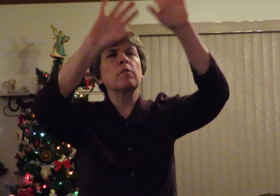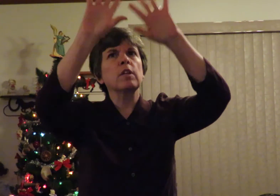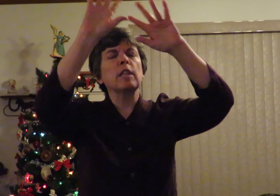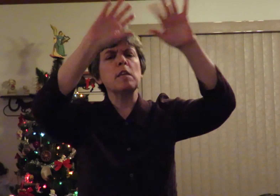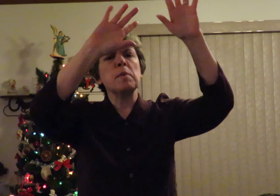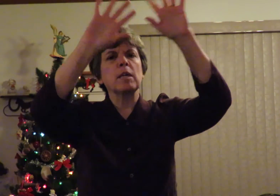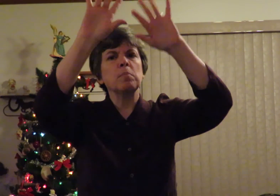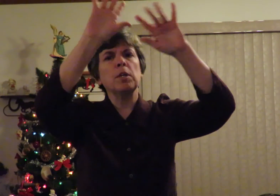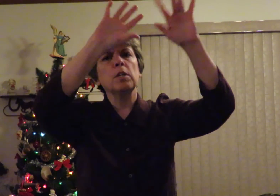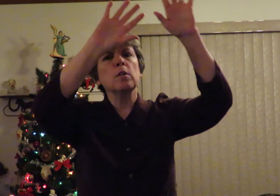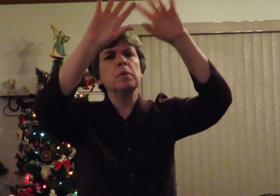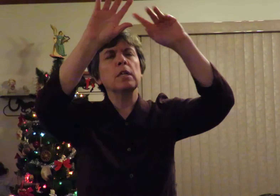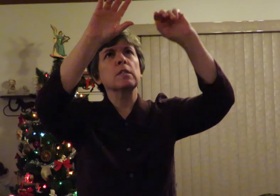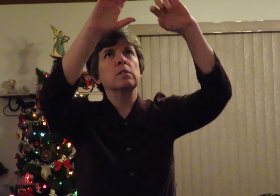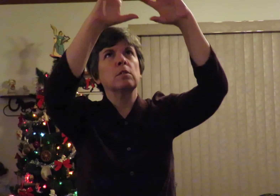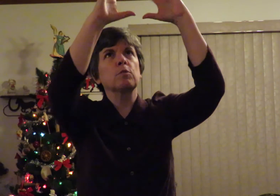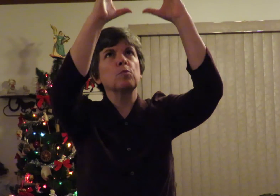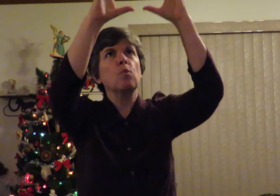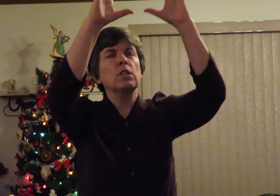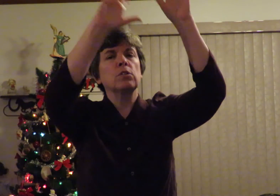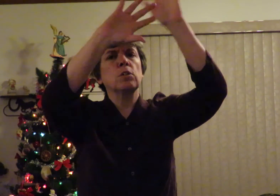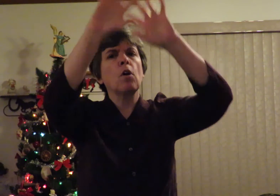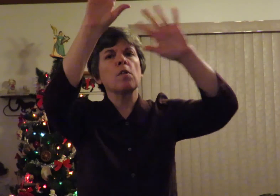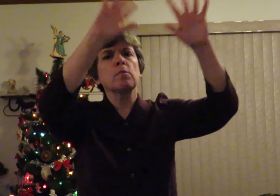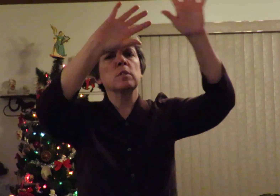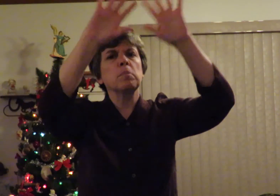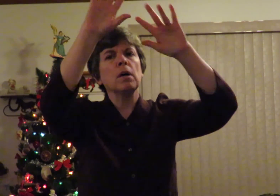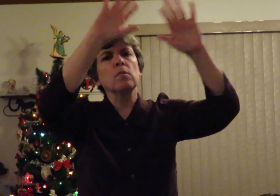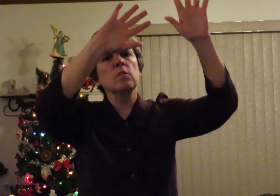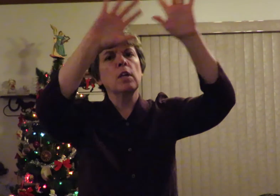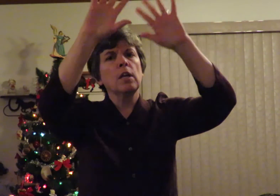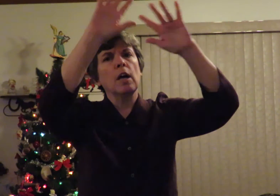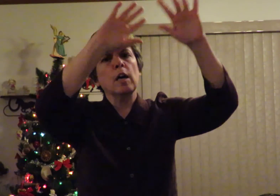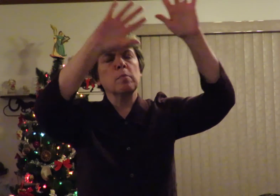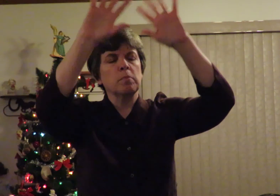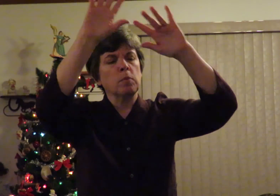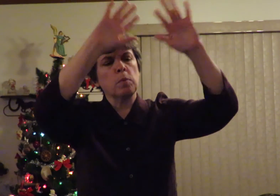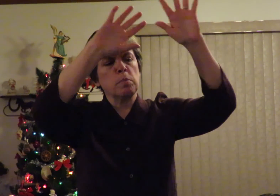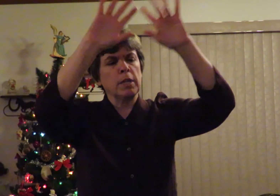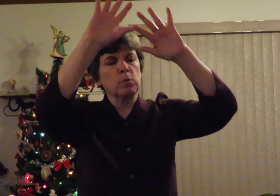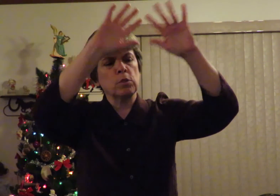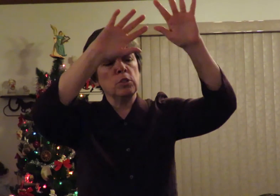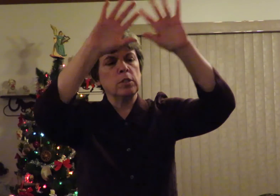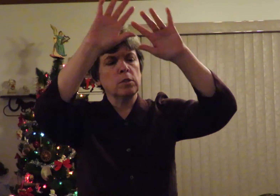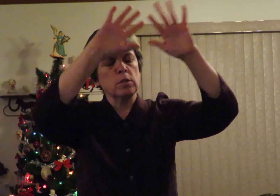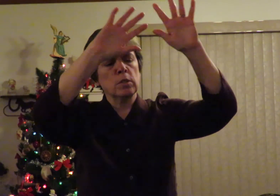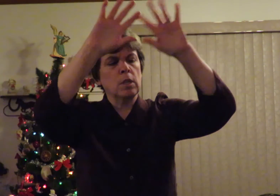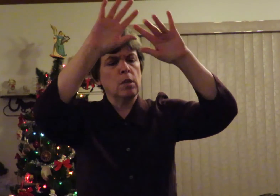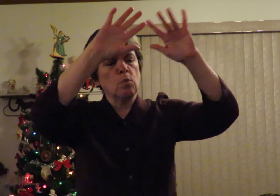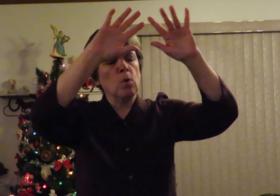the gleaming up here because there was one star that was above the place where Jesus